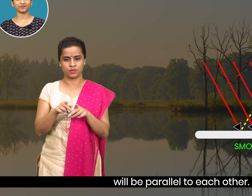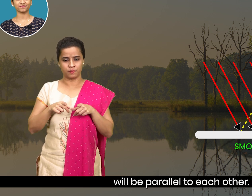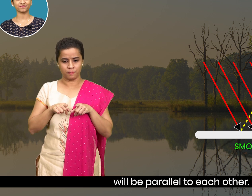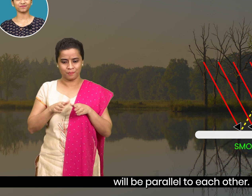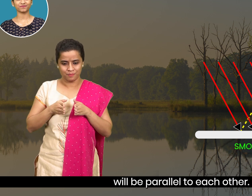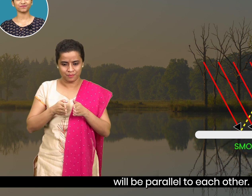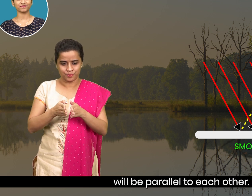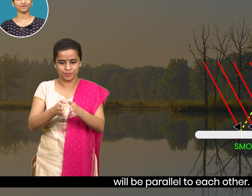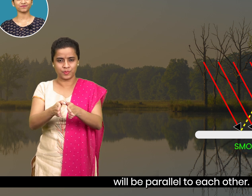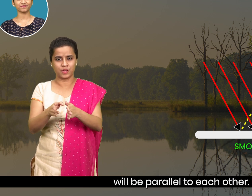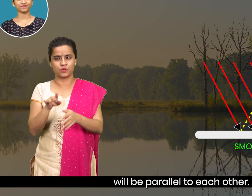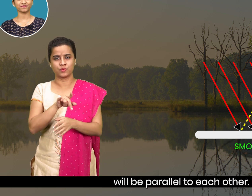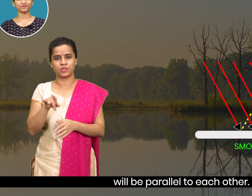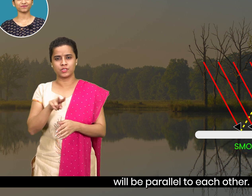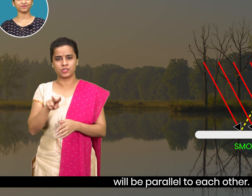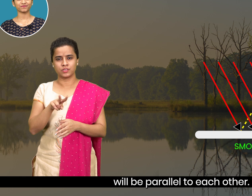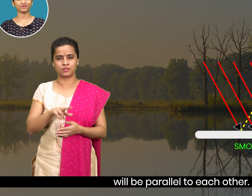other.